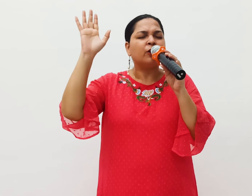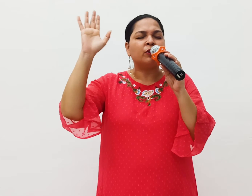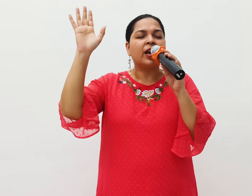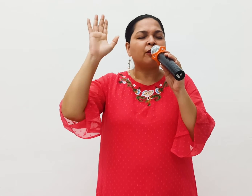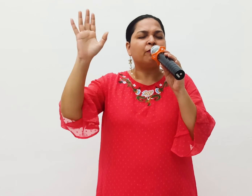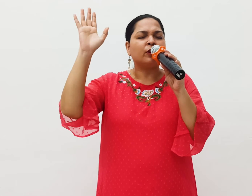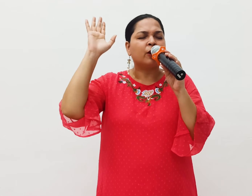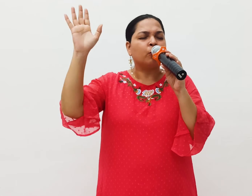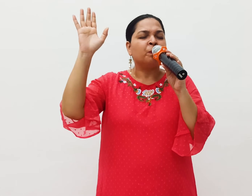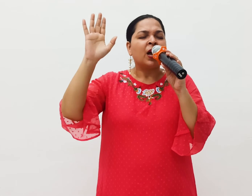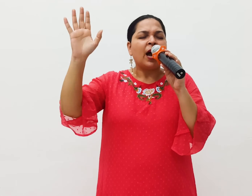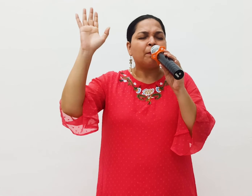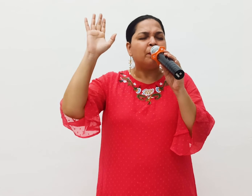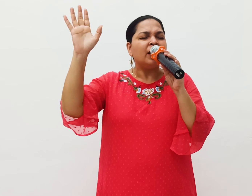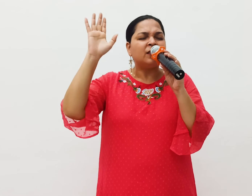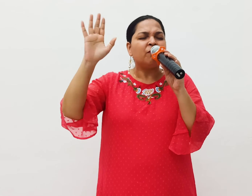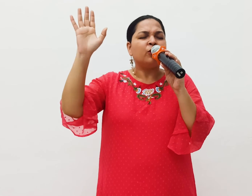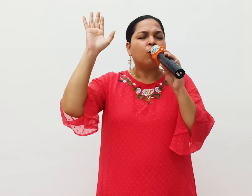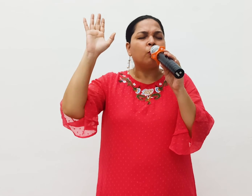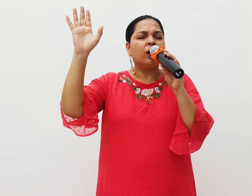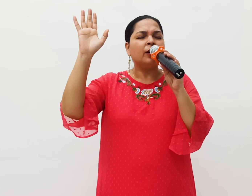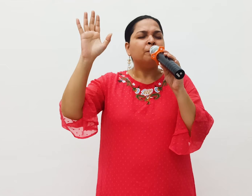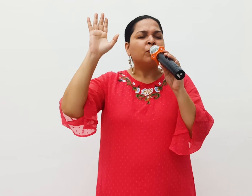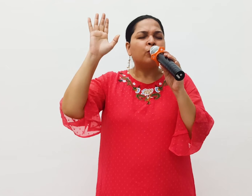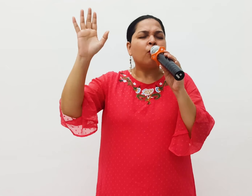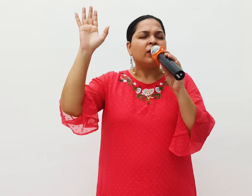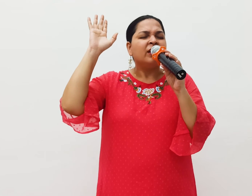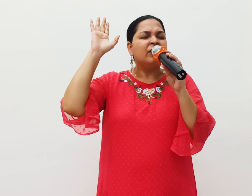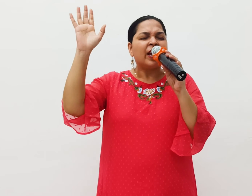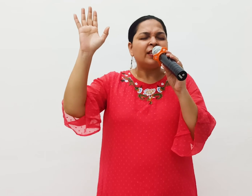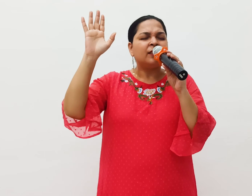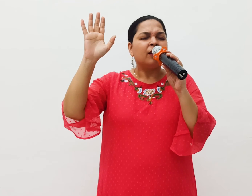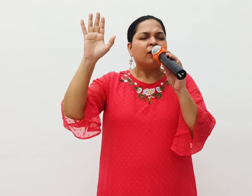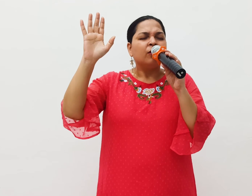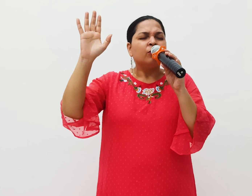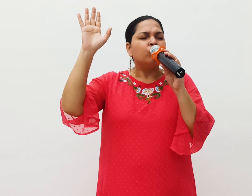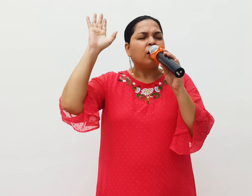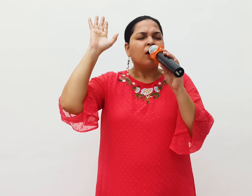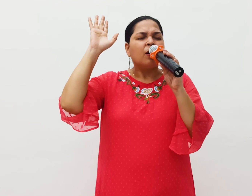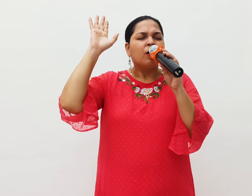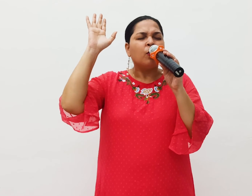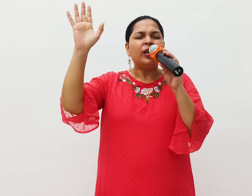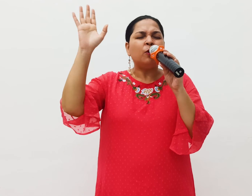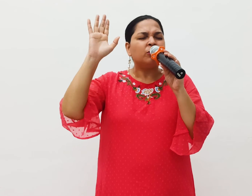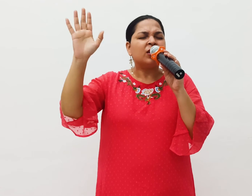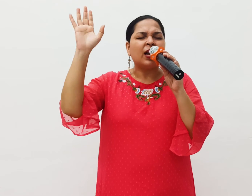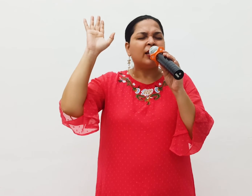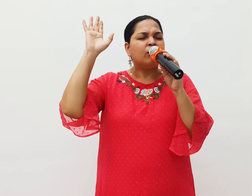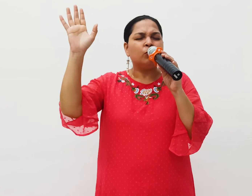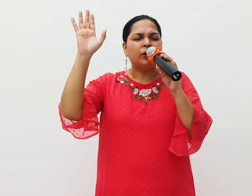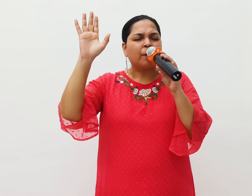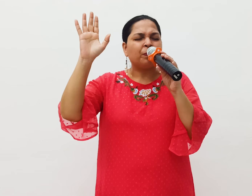are working together for their good. I bless them with your word, your grace through the Holy